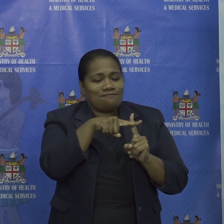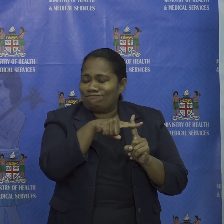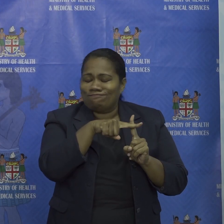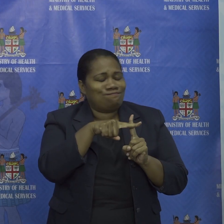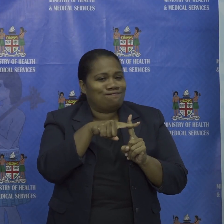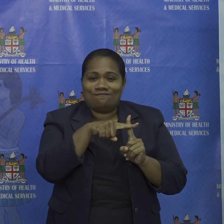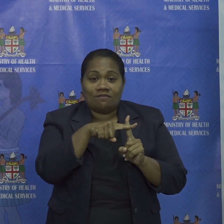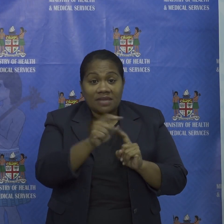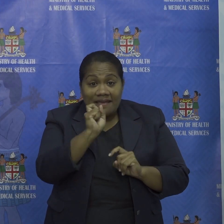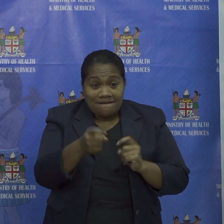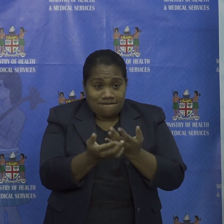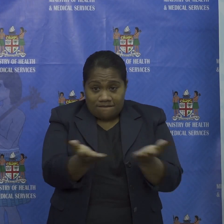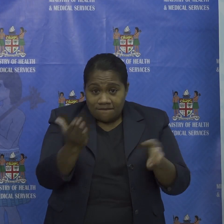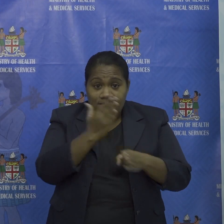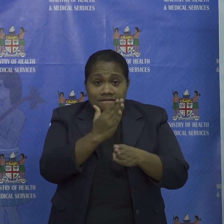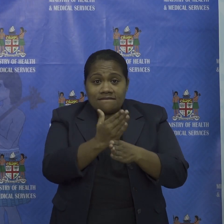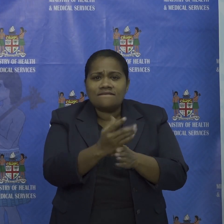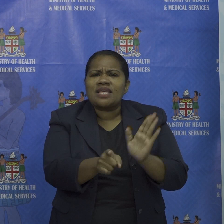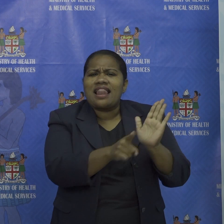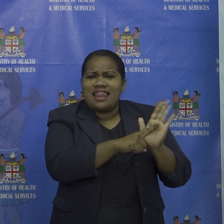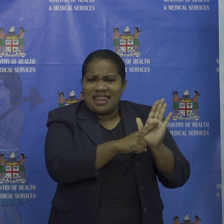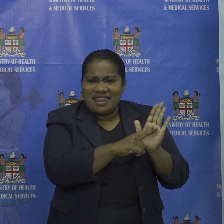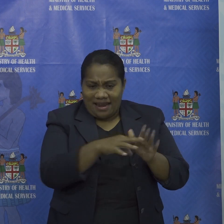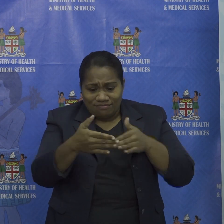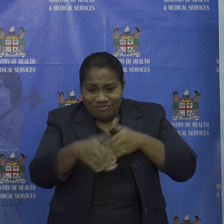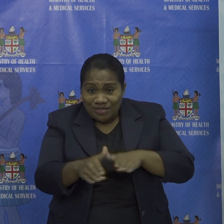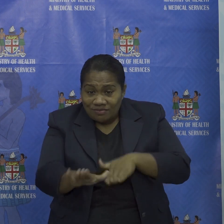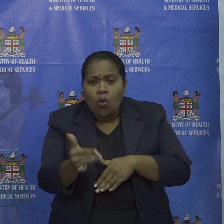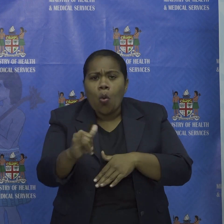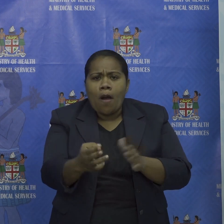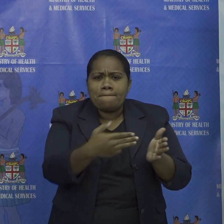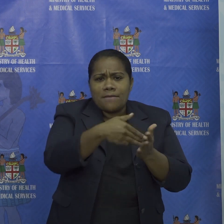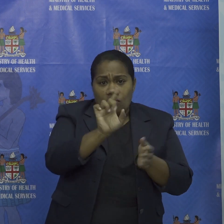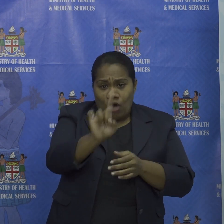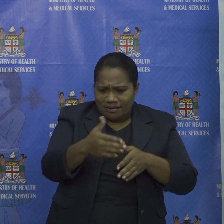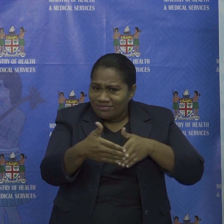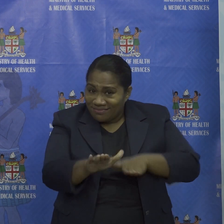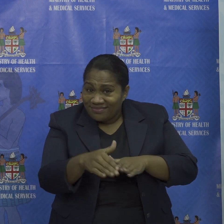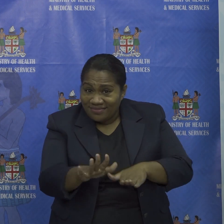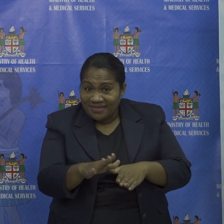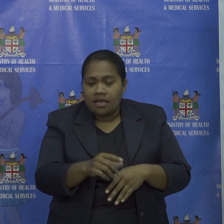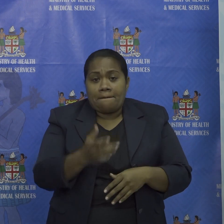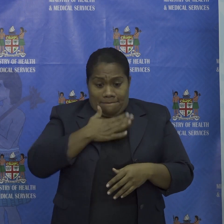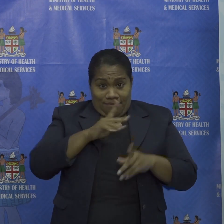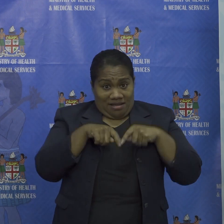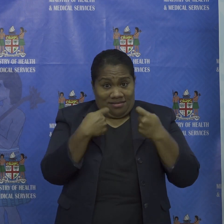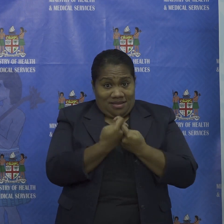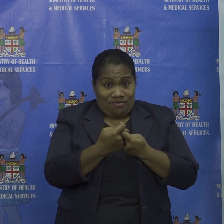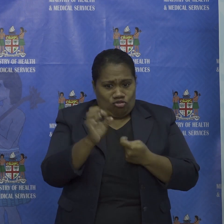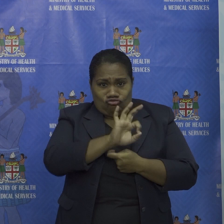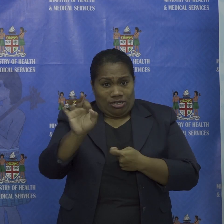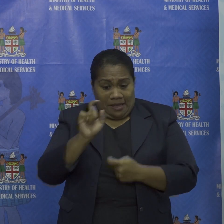If you work at Landhurst or the Mark 1 apparel factory, and my teams have not been in contact with you